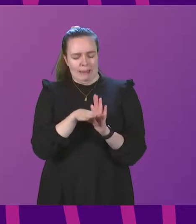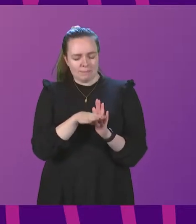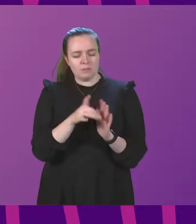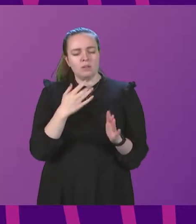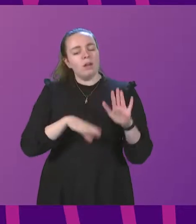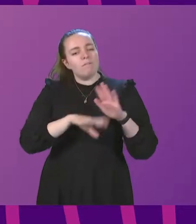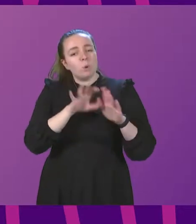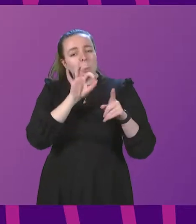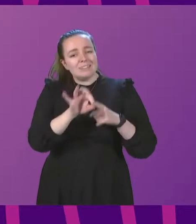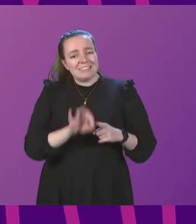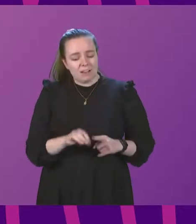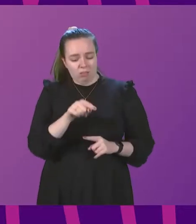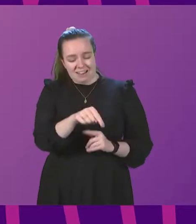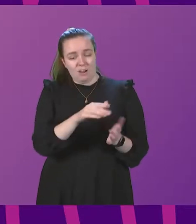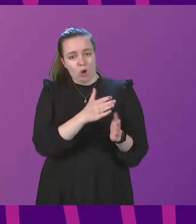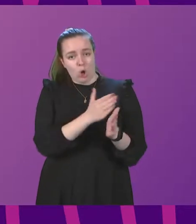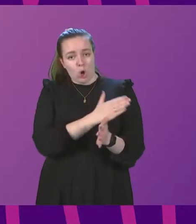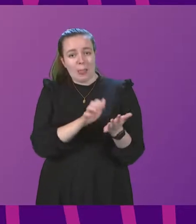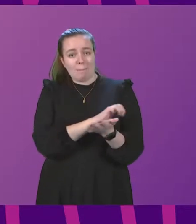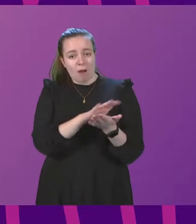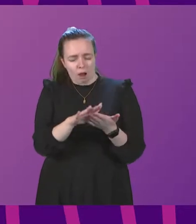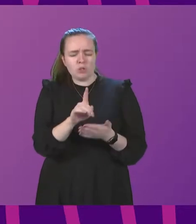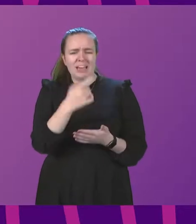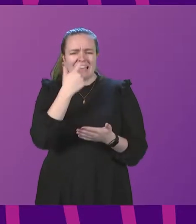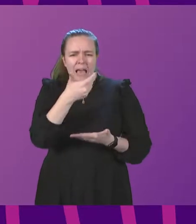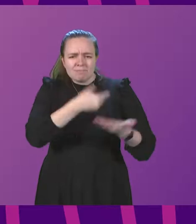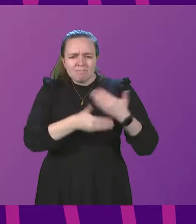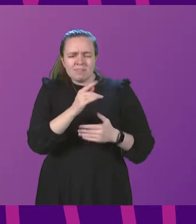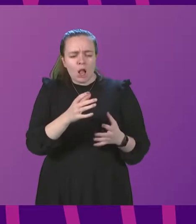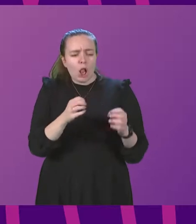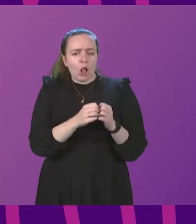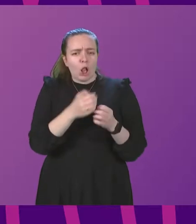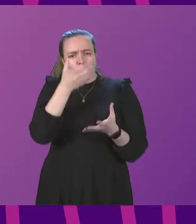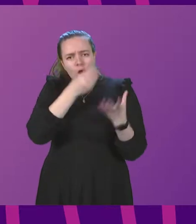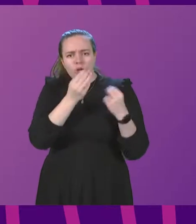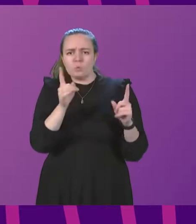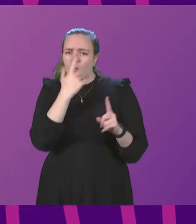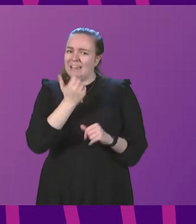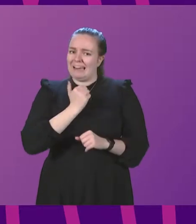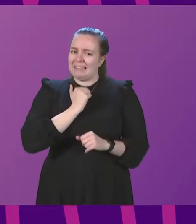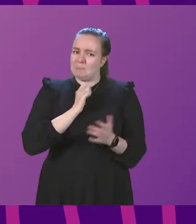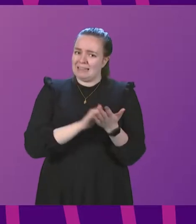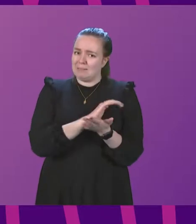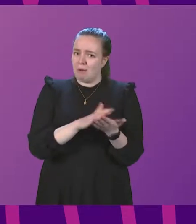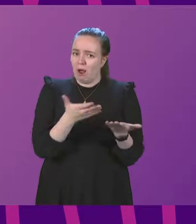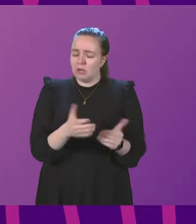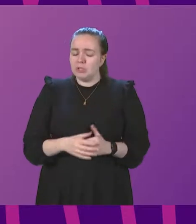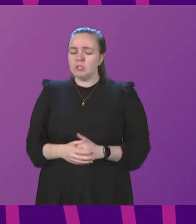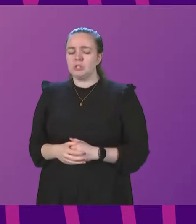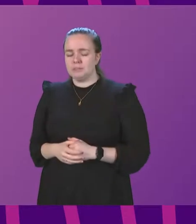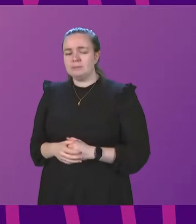details provided in early March. Can the Cabinet Secretary outline what learners can expect in March? The Cabinet Secretary.